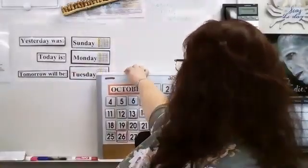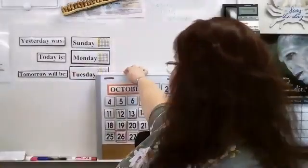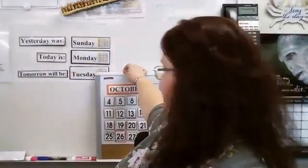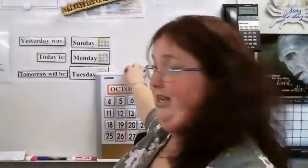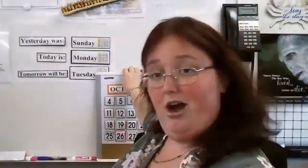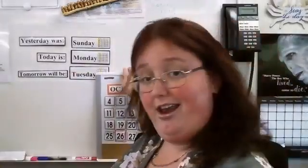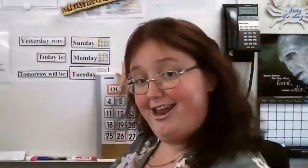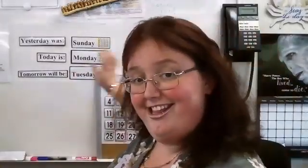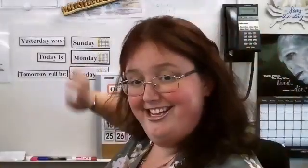we caught it.